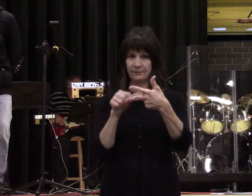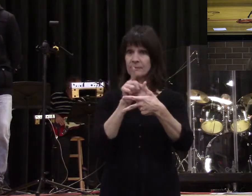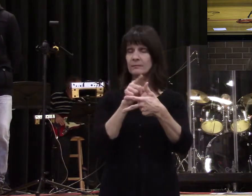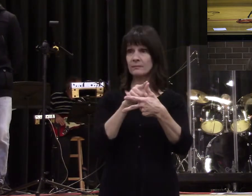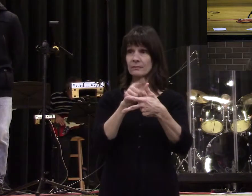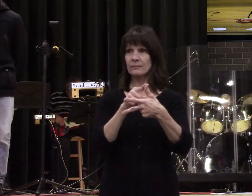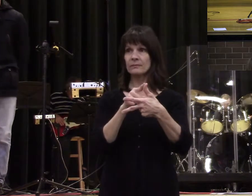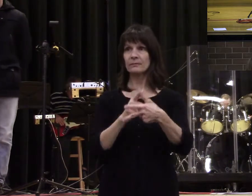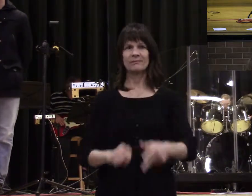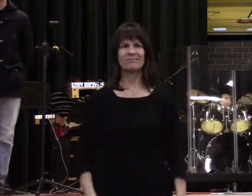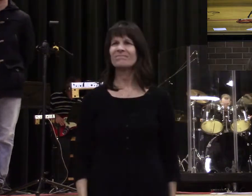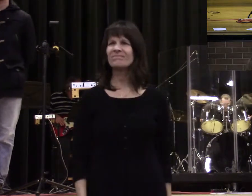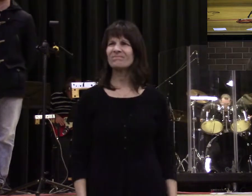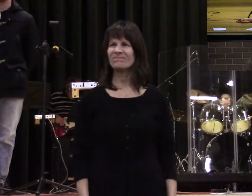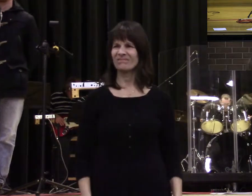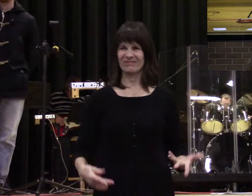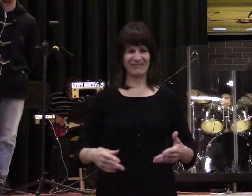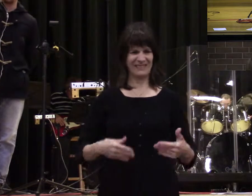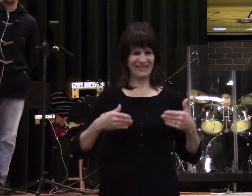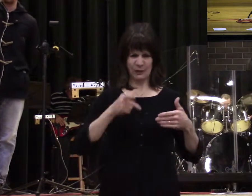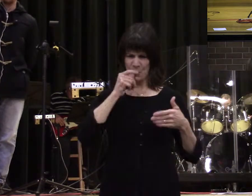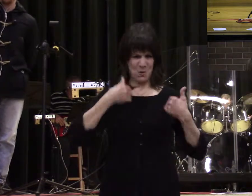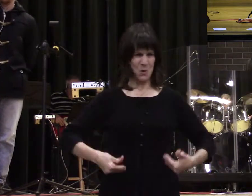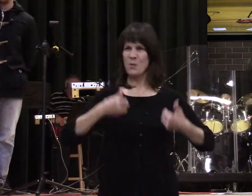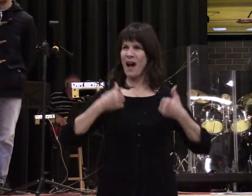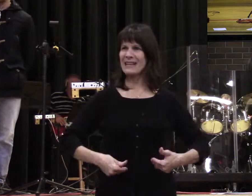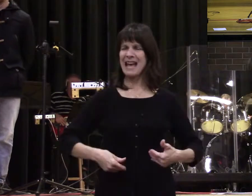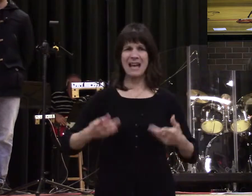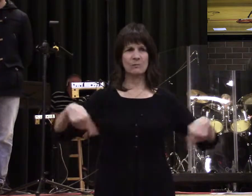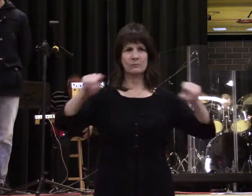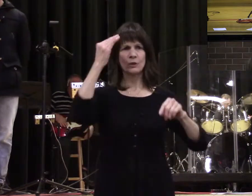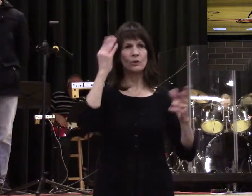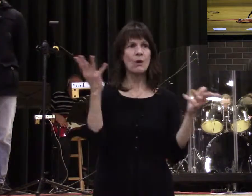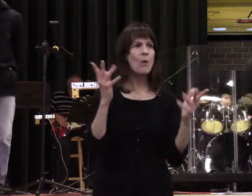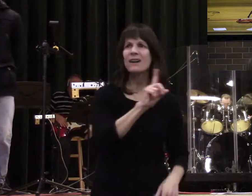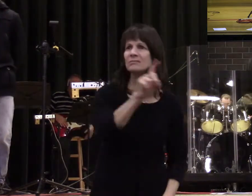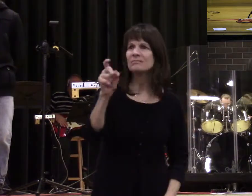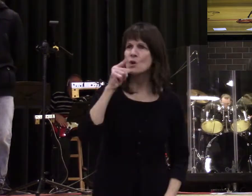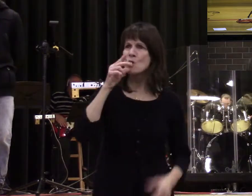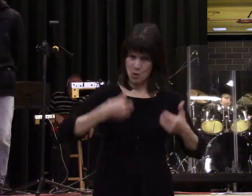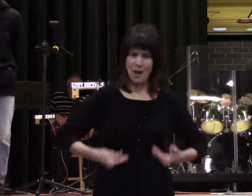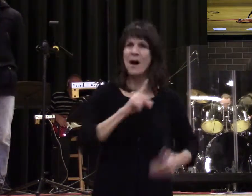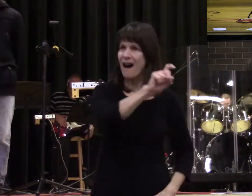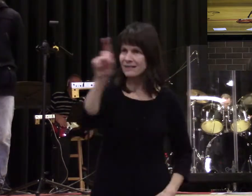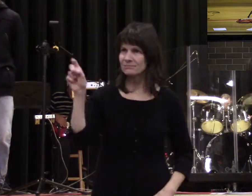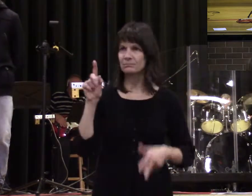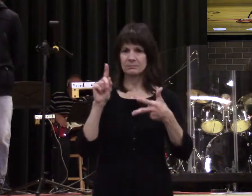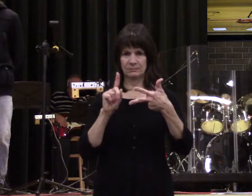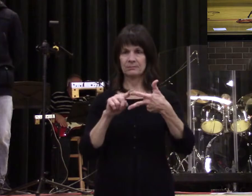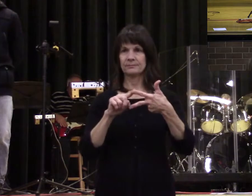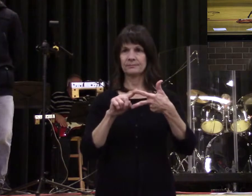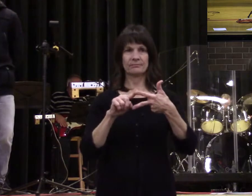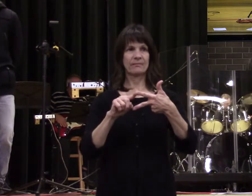first question he's asking is, what do you know about me? God is asking you, worship me for who you know I am. Okay, the second thing